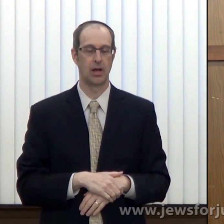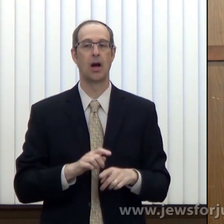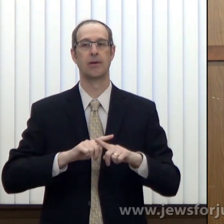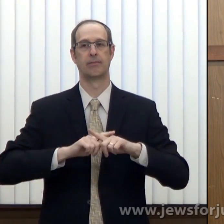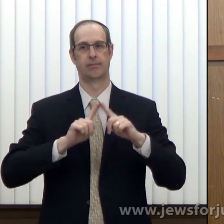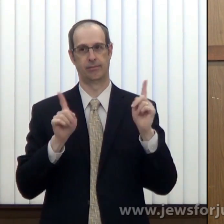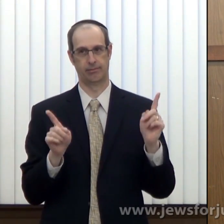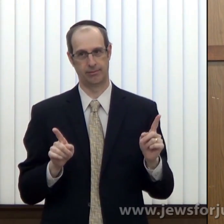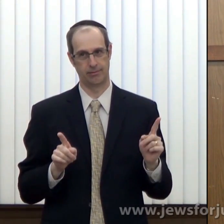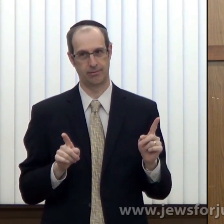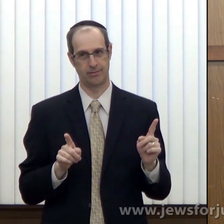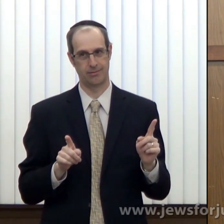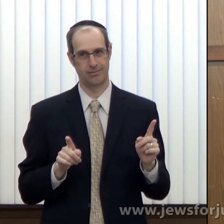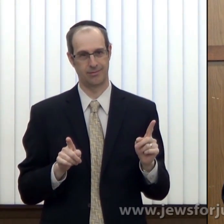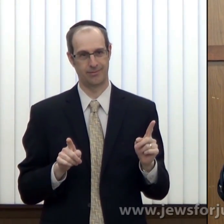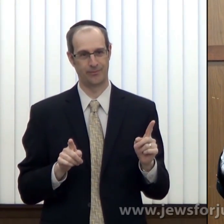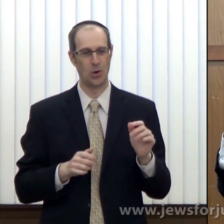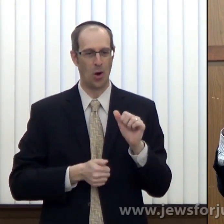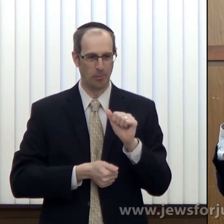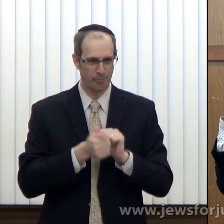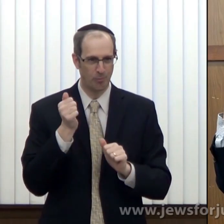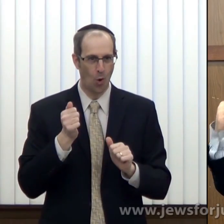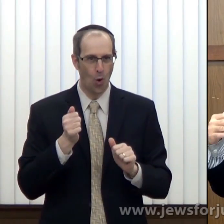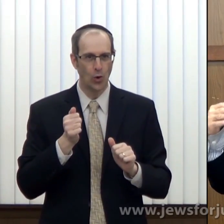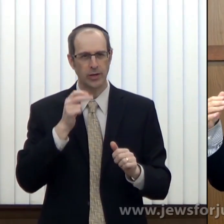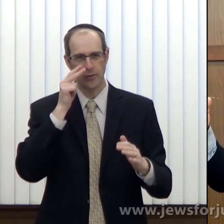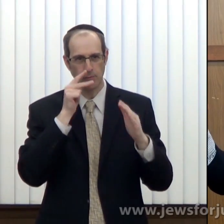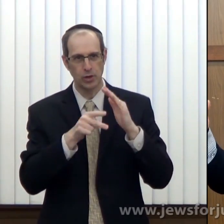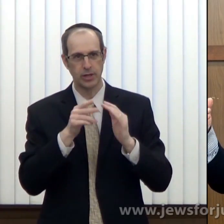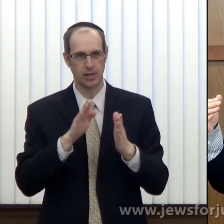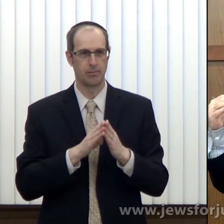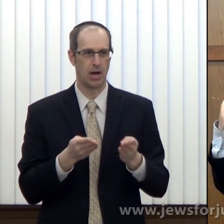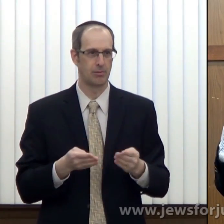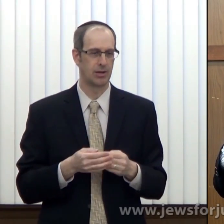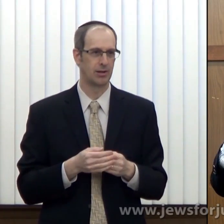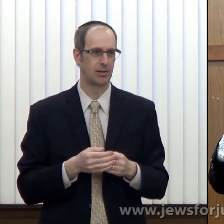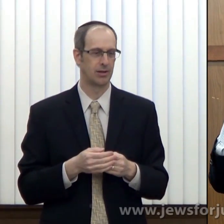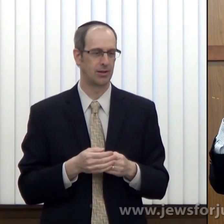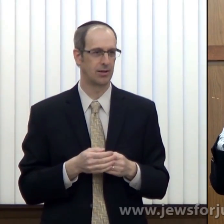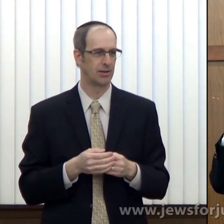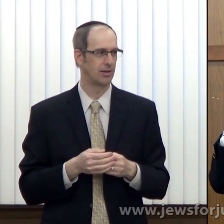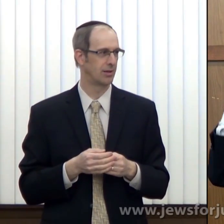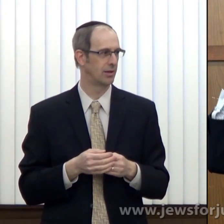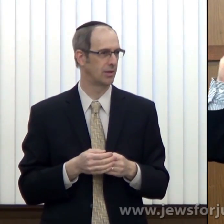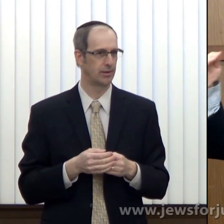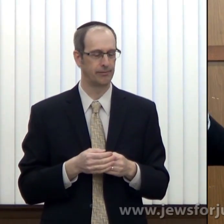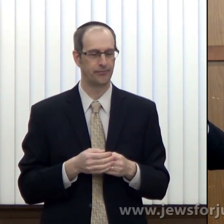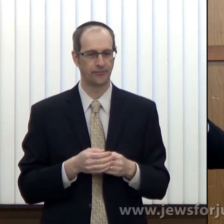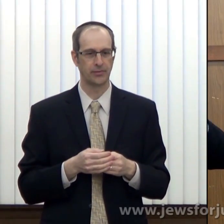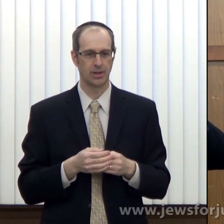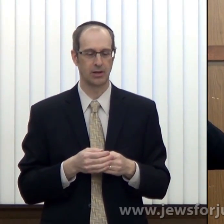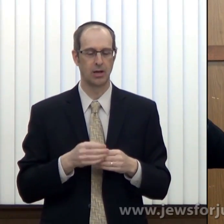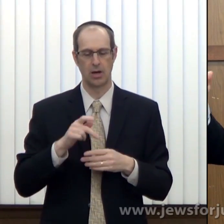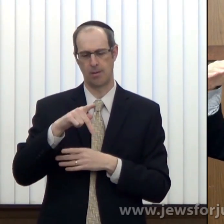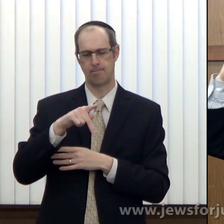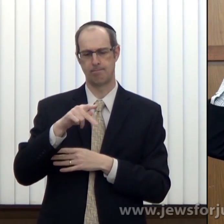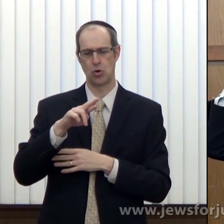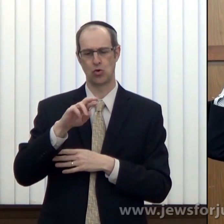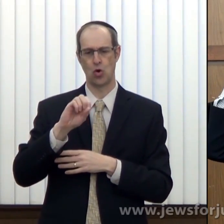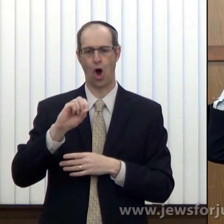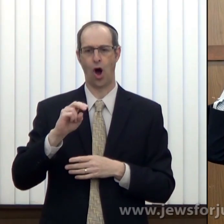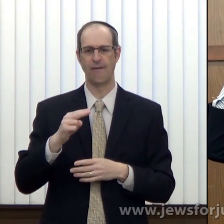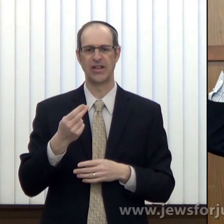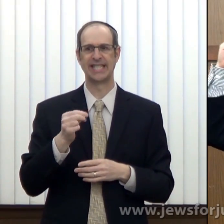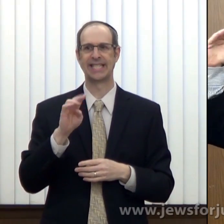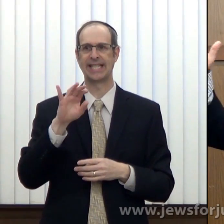However, most of the predictions in the Bible, most of the, we call prophecies in the Bible,